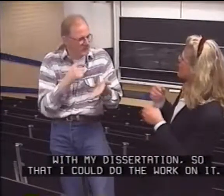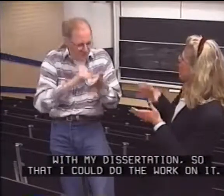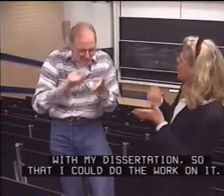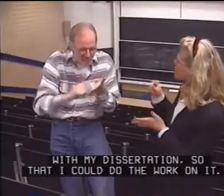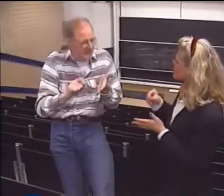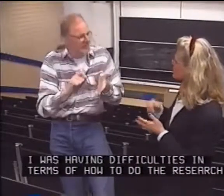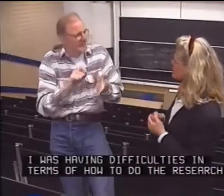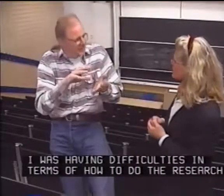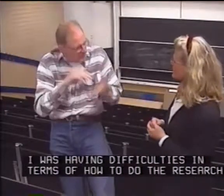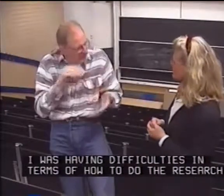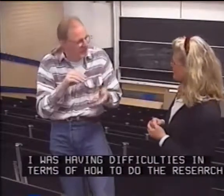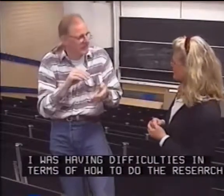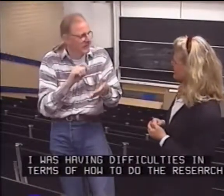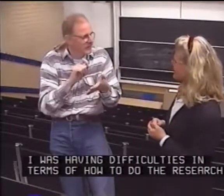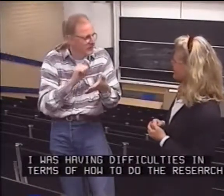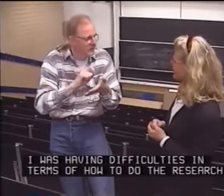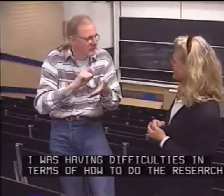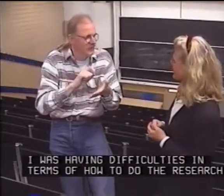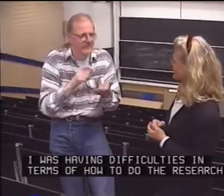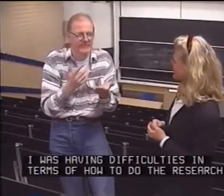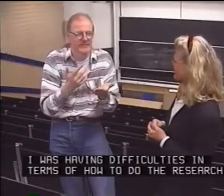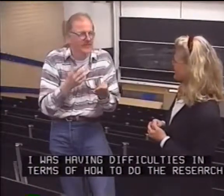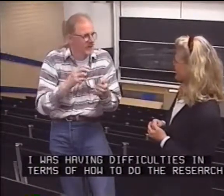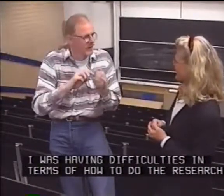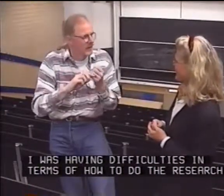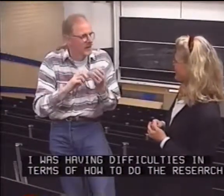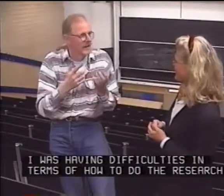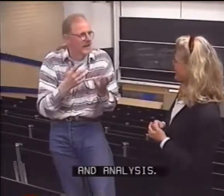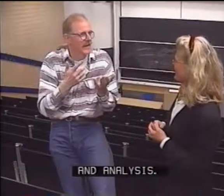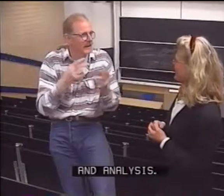I was having difficulties in terms of how to do the research and analysis.